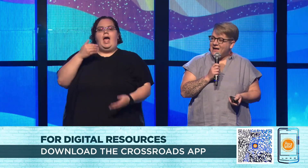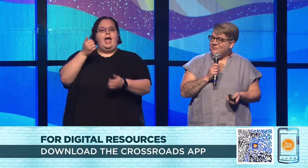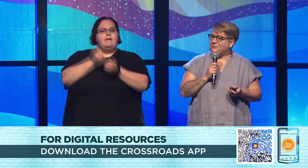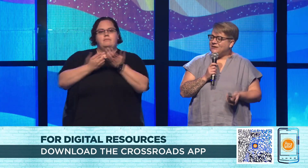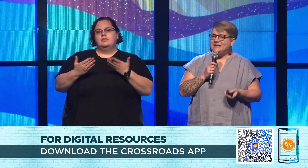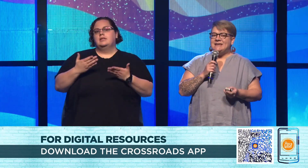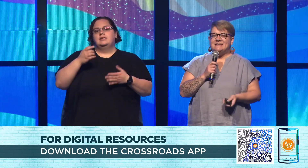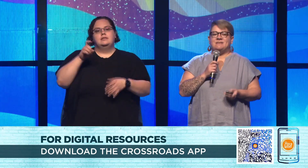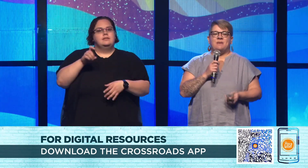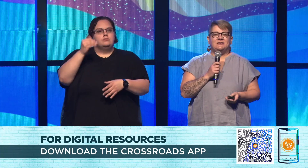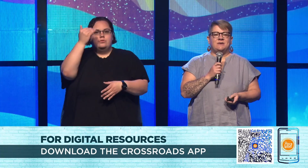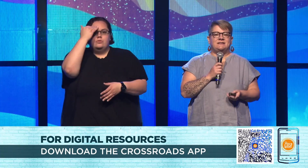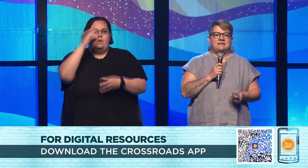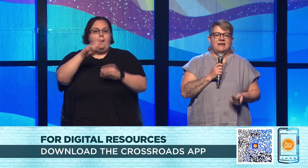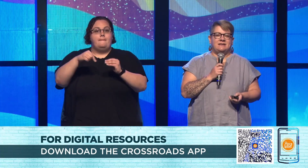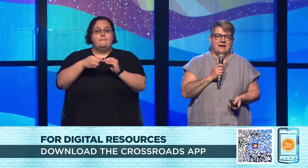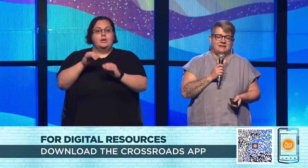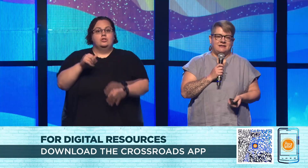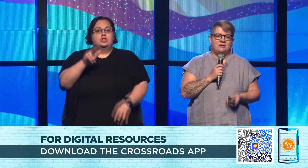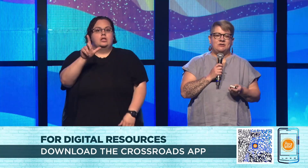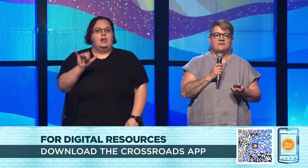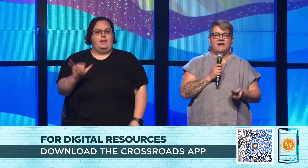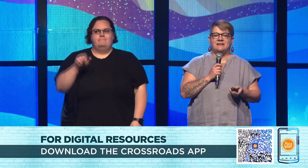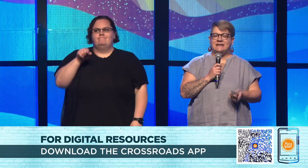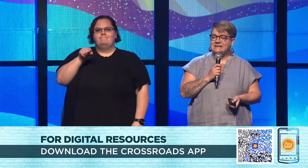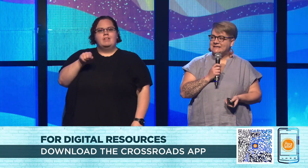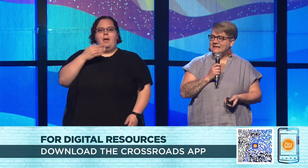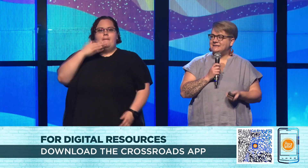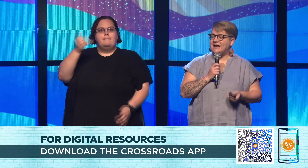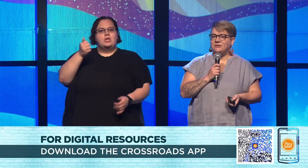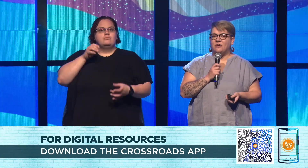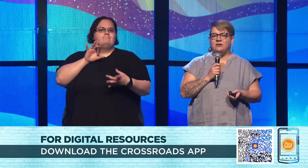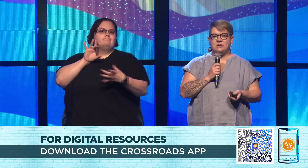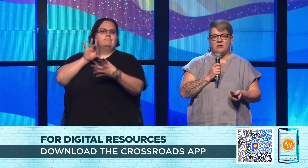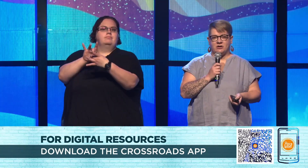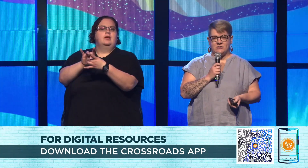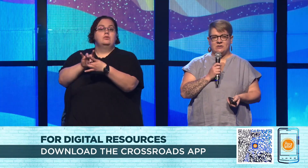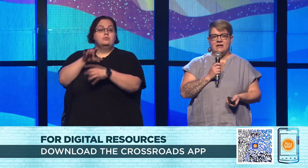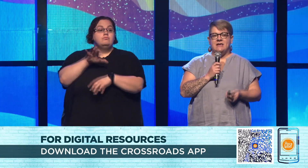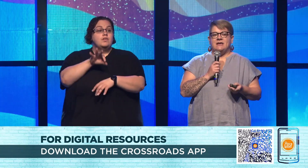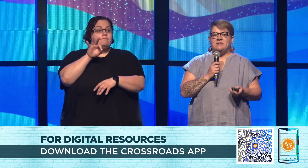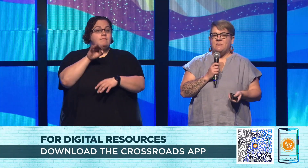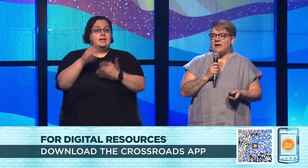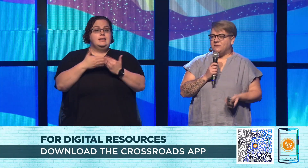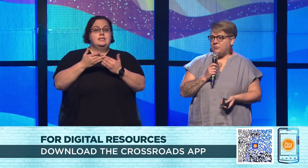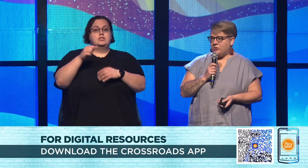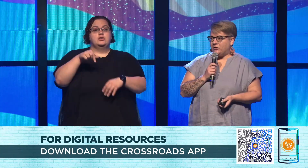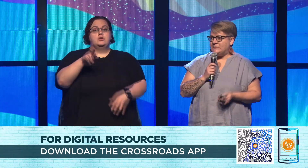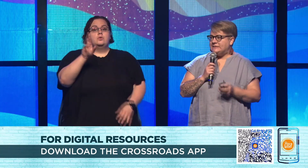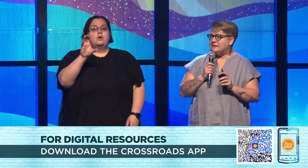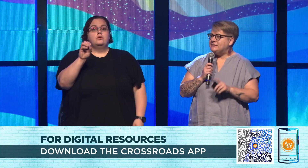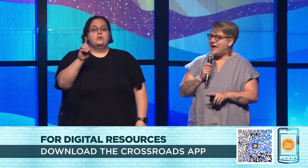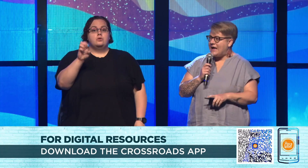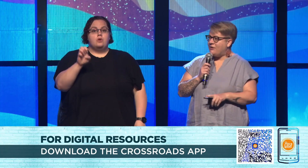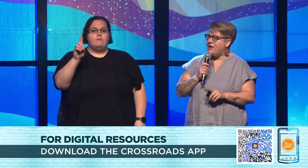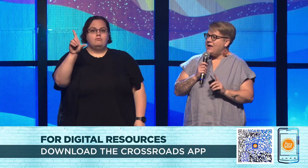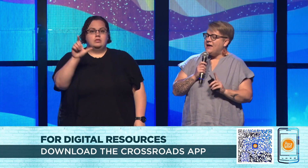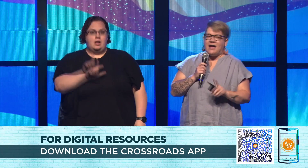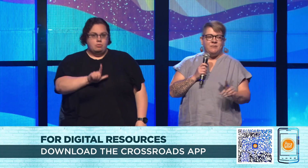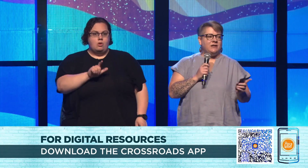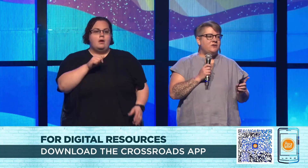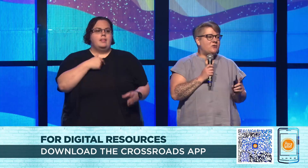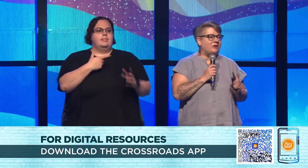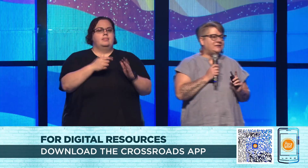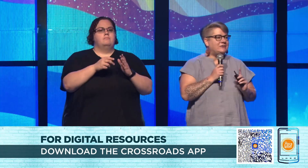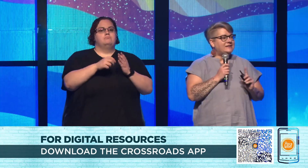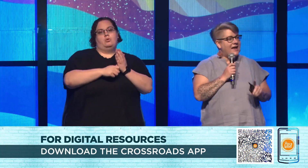The app really is the best way to stay connected. You can find an easy download QR code in the back of your programs. Now,